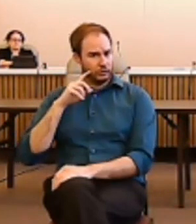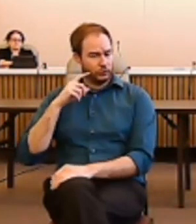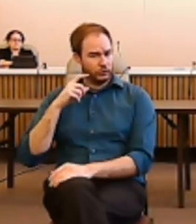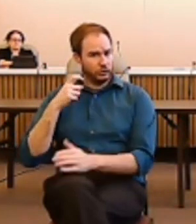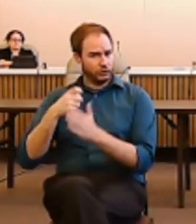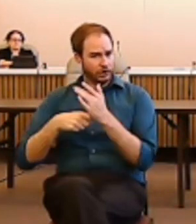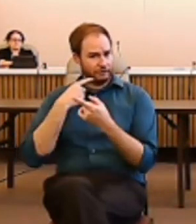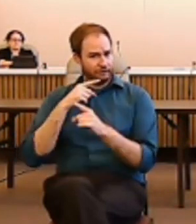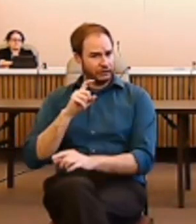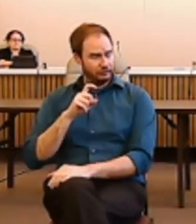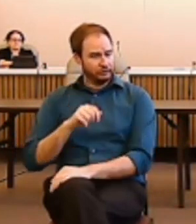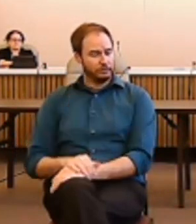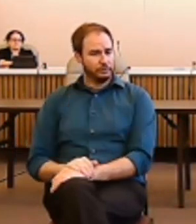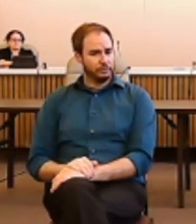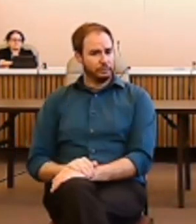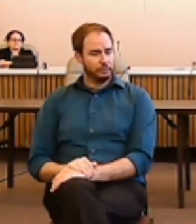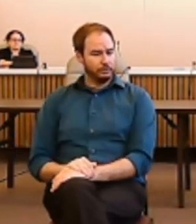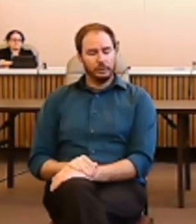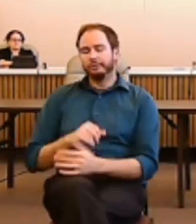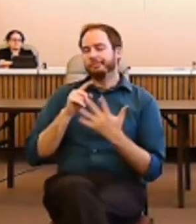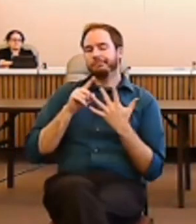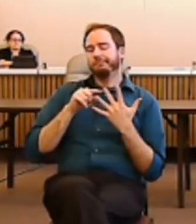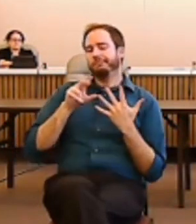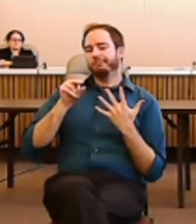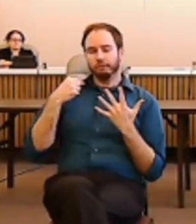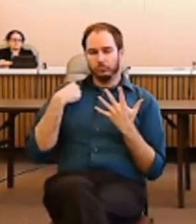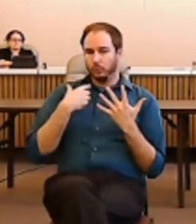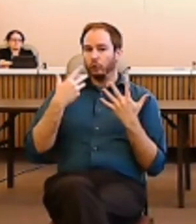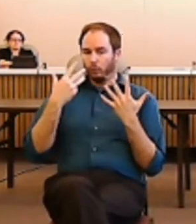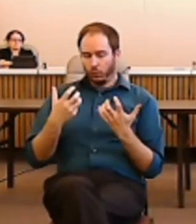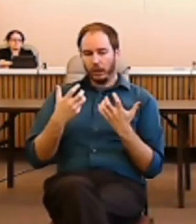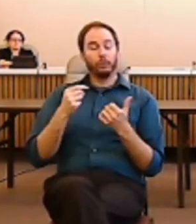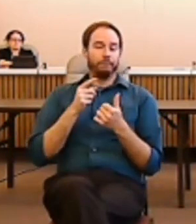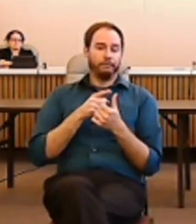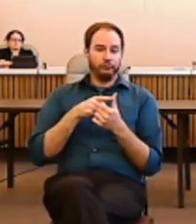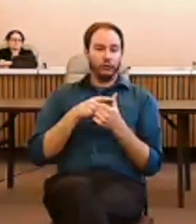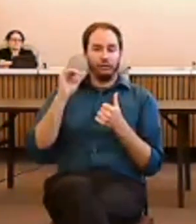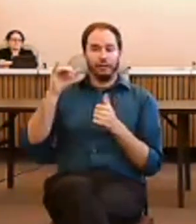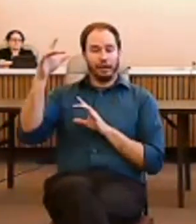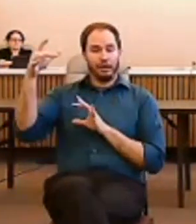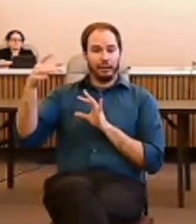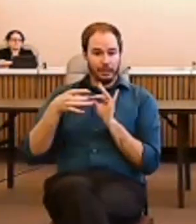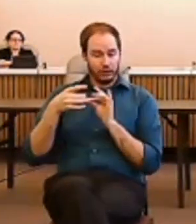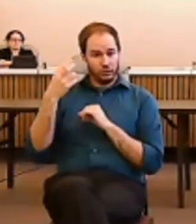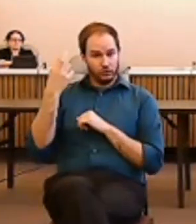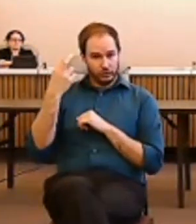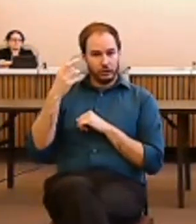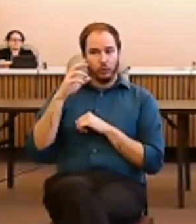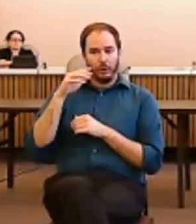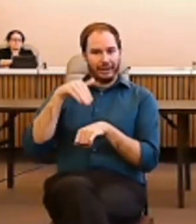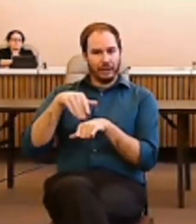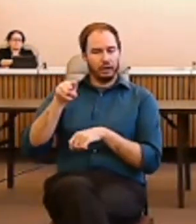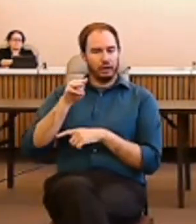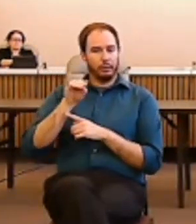cost effective perhaps. No, because we want so first off, the connection point is at Middle